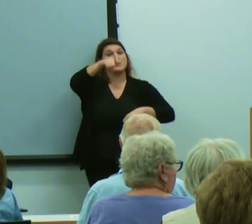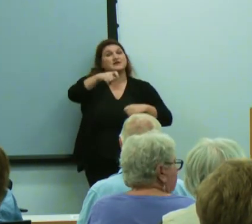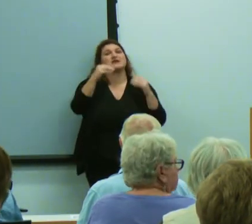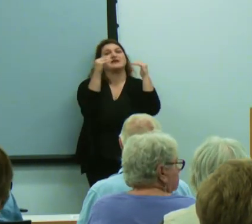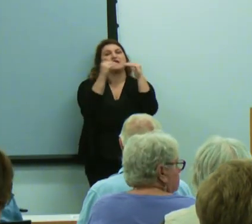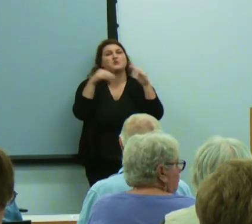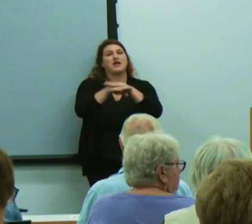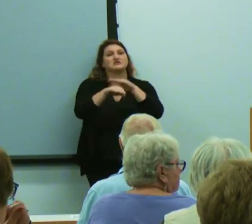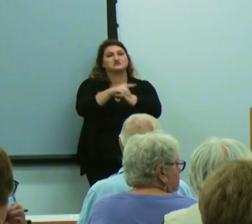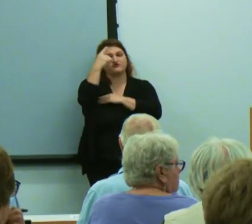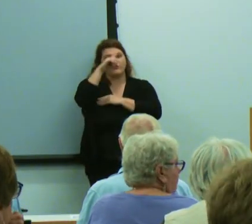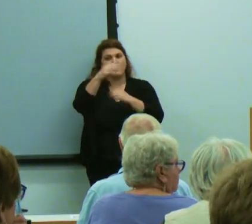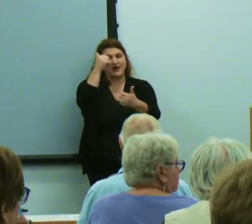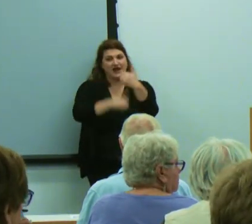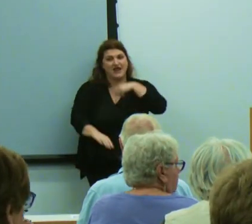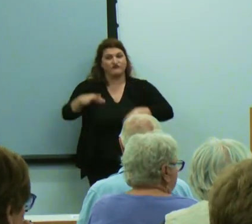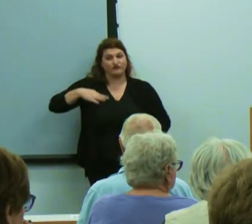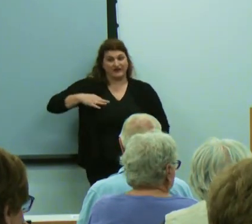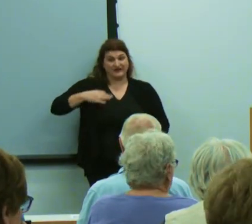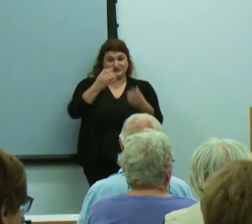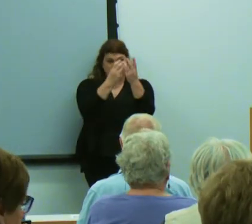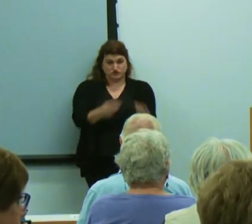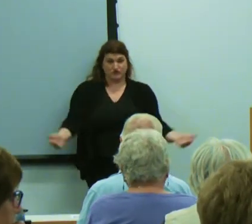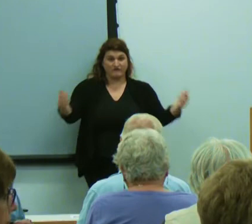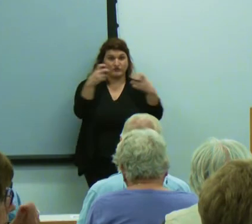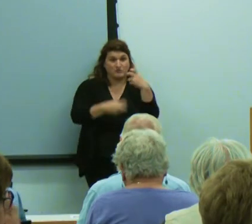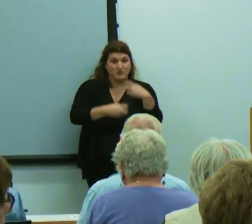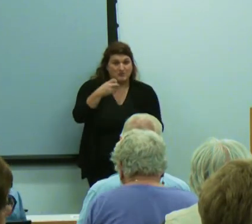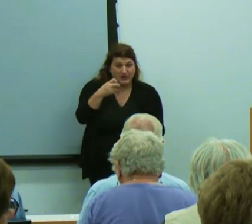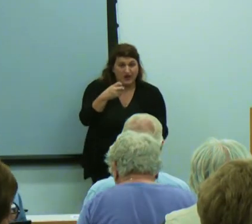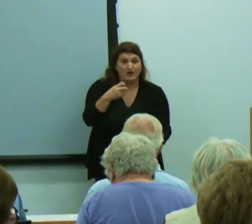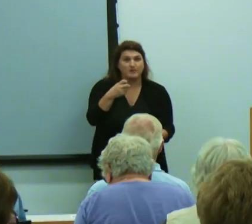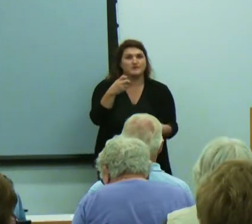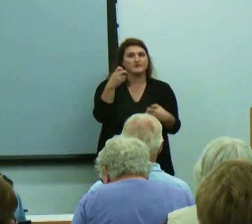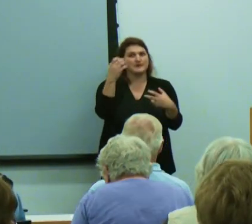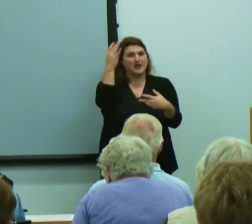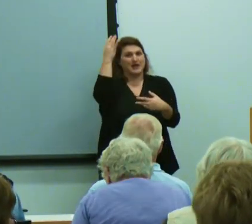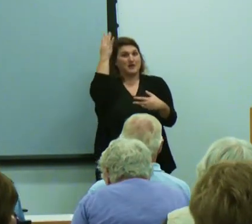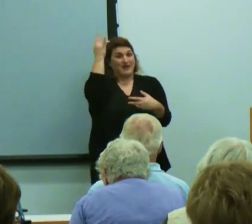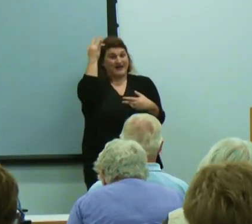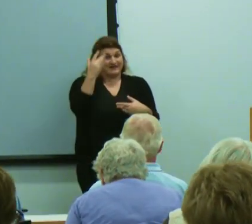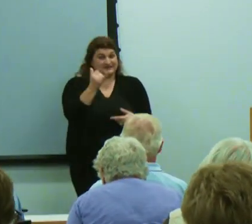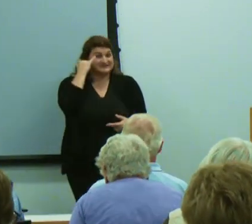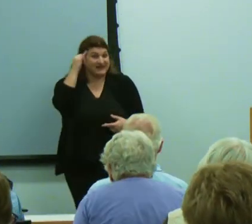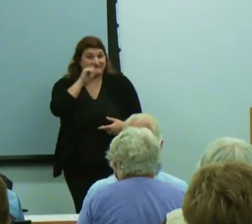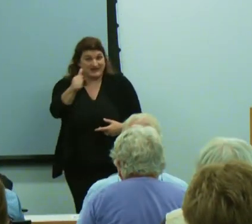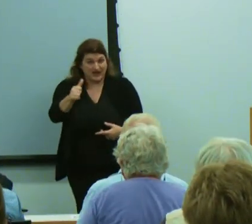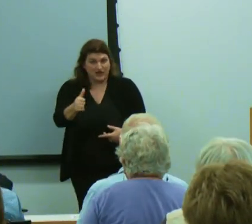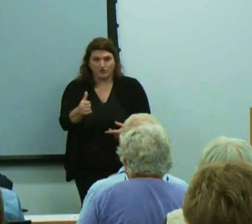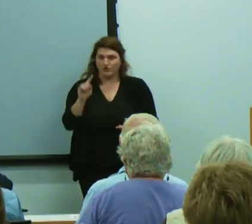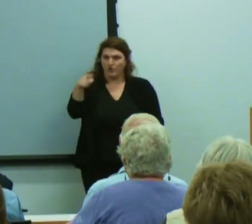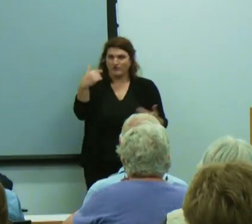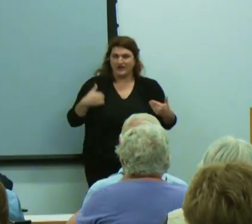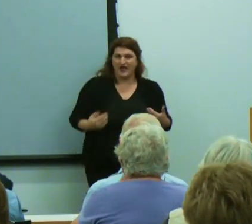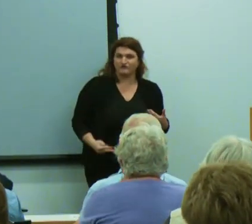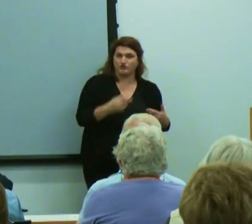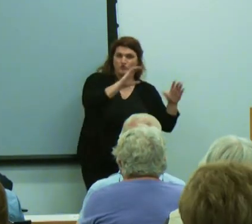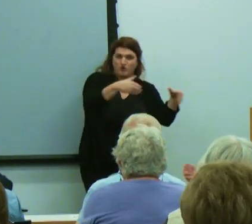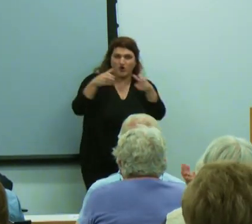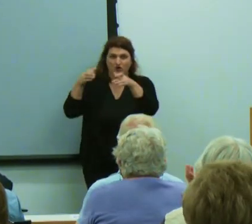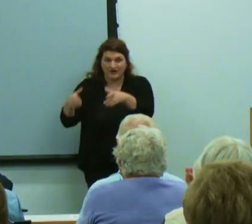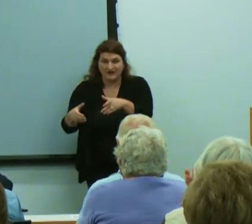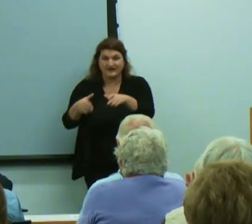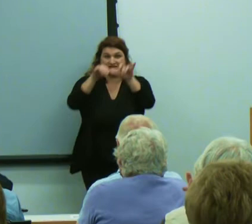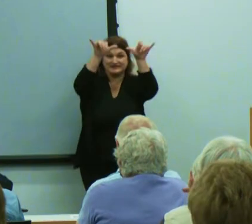solve this problem, because otherwise we'll never get anything but the two parties. The system is rigged. You need